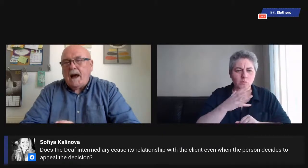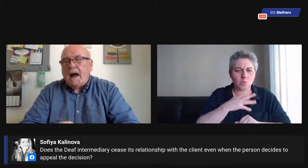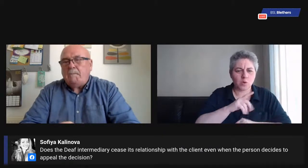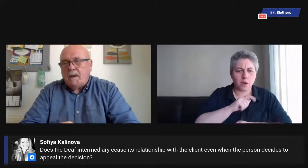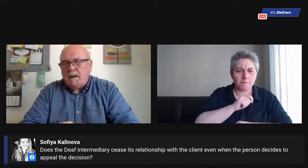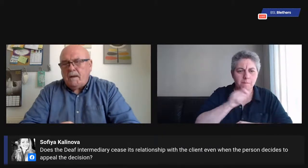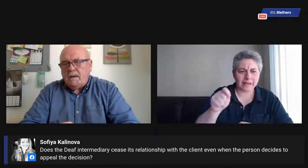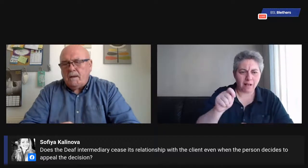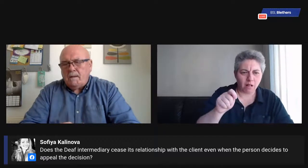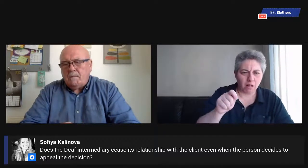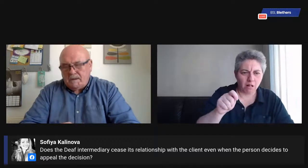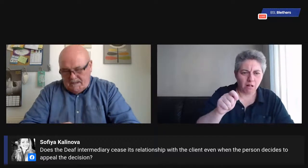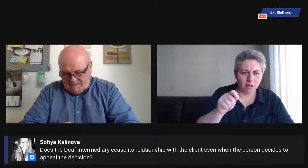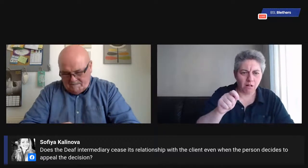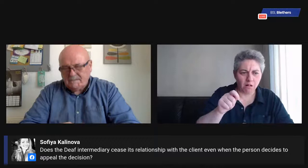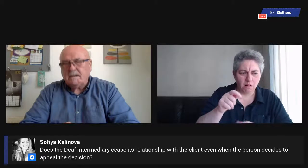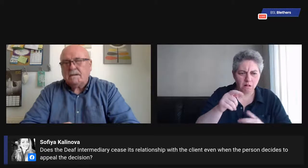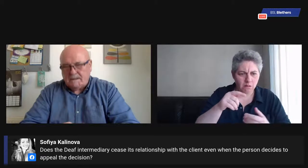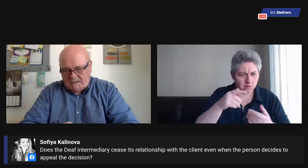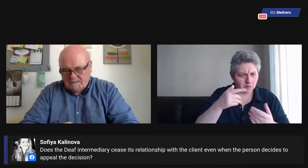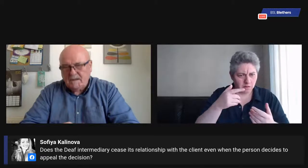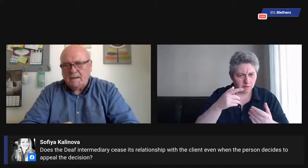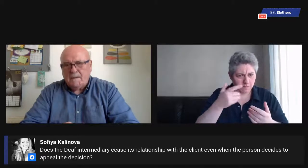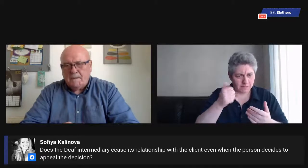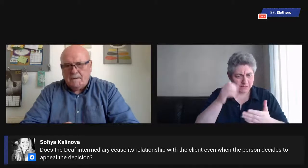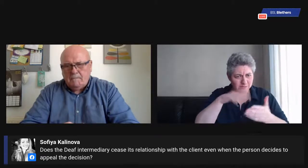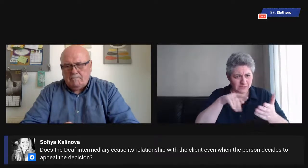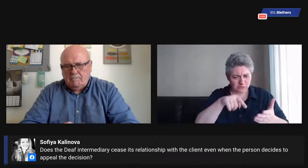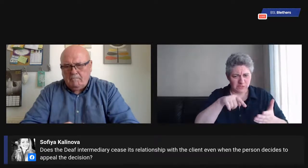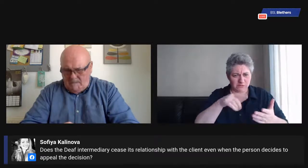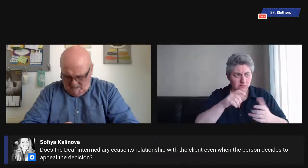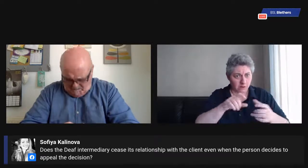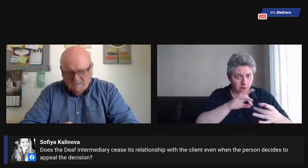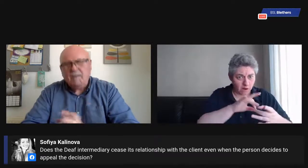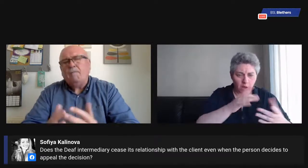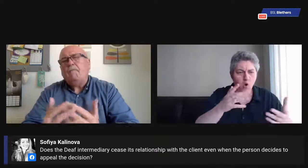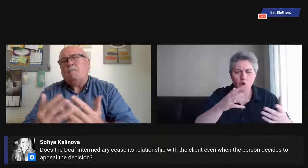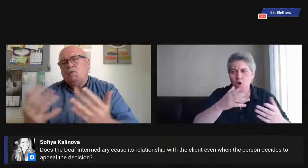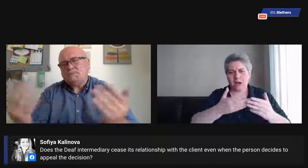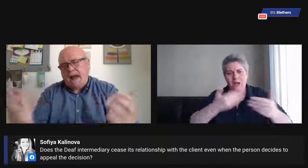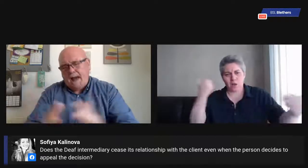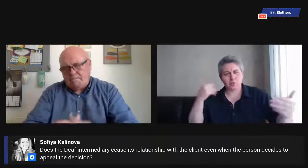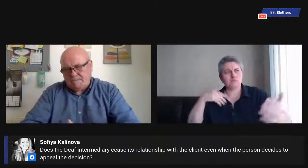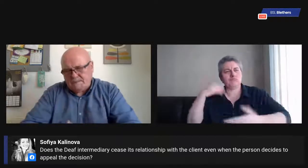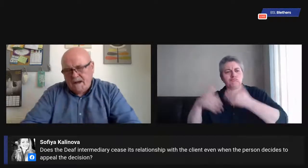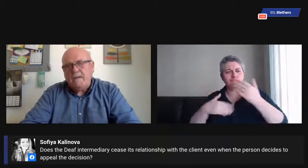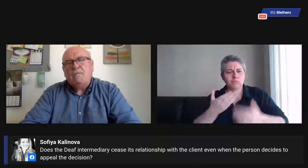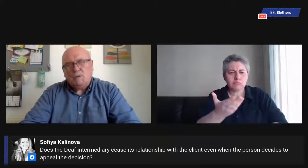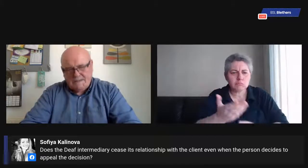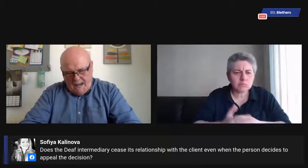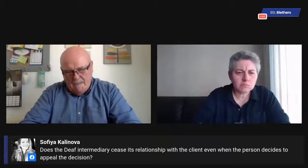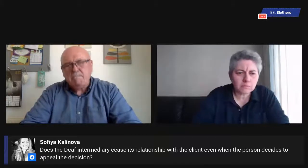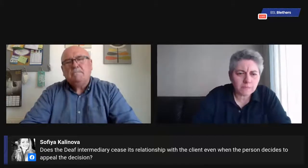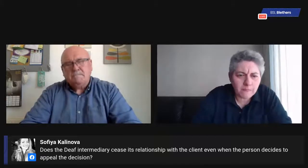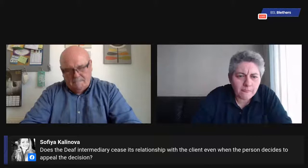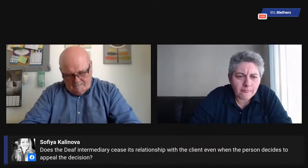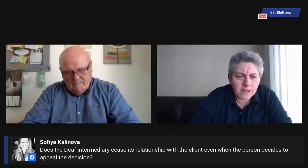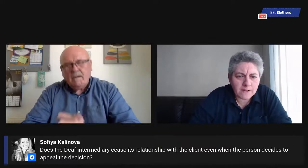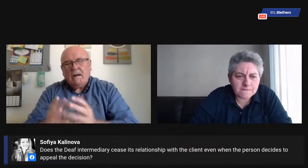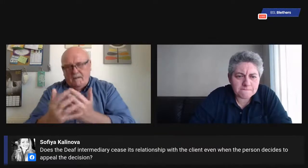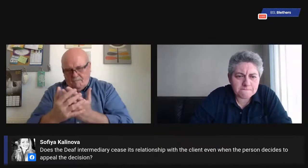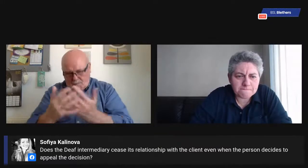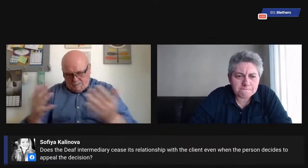So, maybe we get to the end and they've not got the decision they wanted, but they can get an